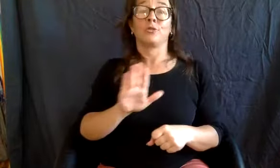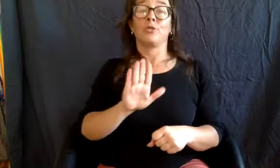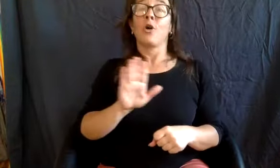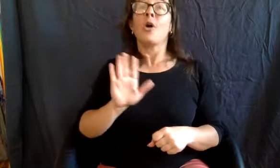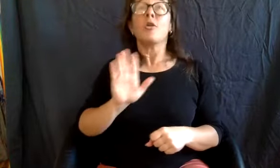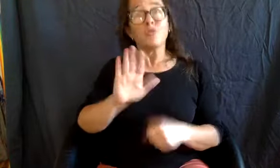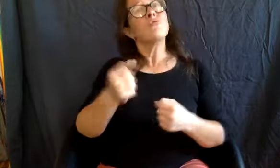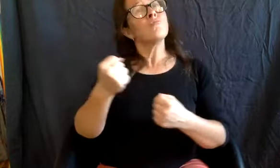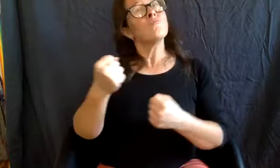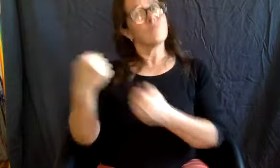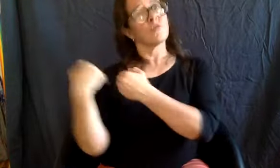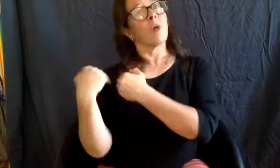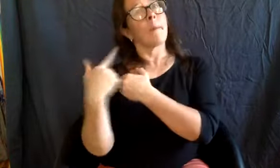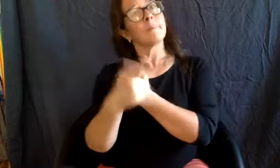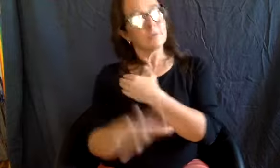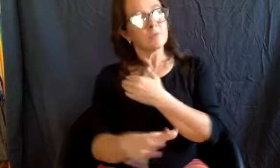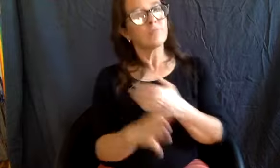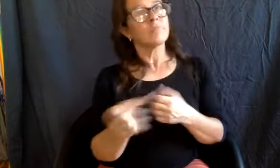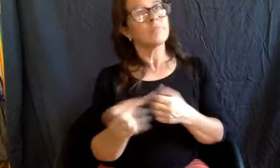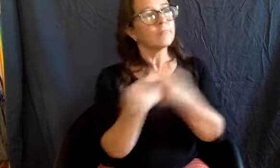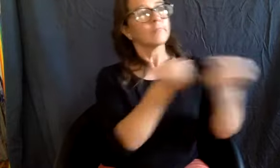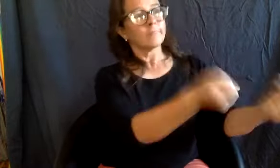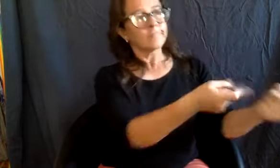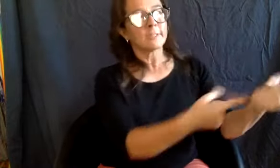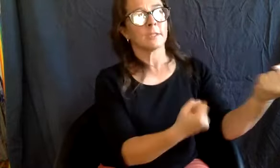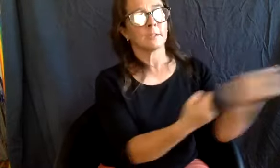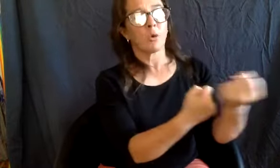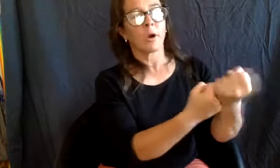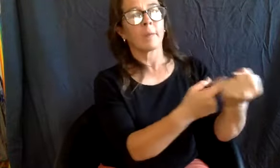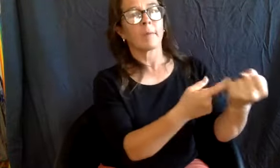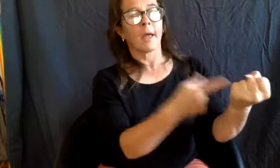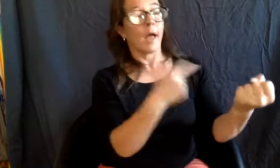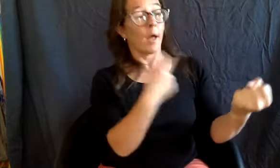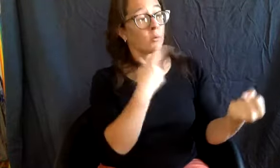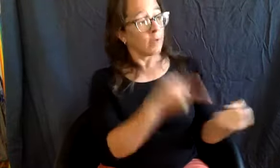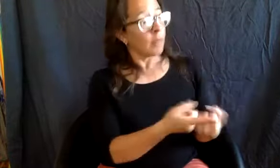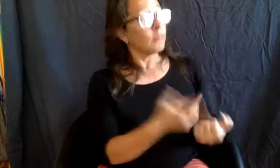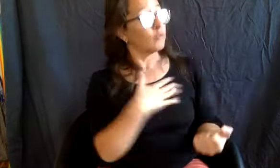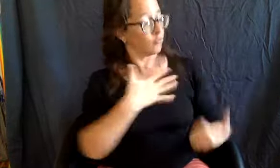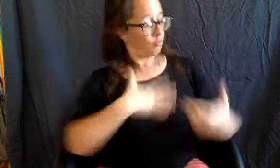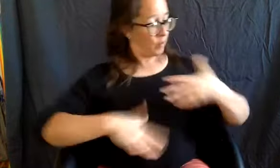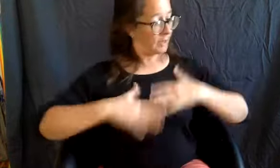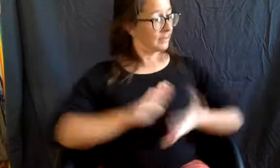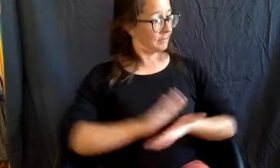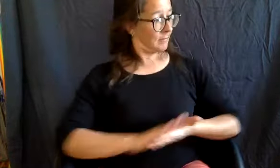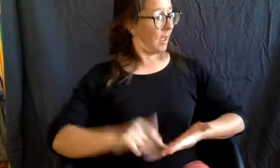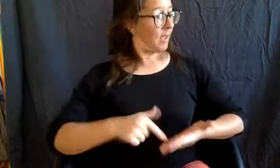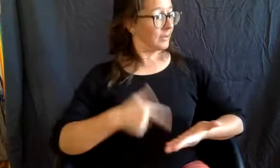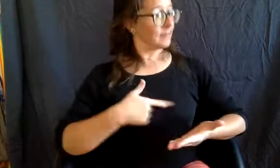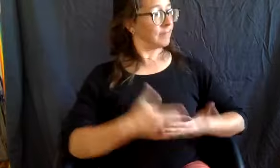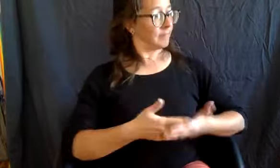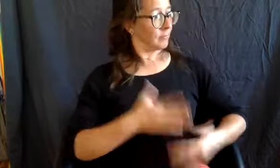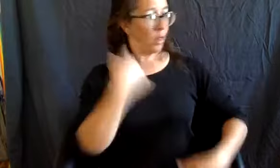And and I wasn't going to go, because, one more time, unacceptable behavior. Why do I have to participate? This wasn't